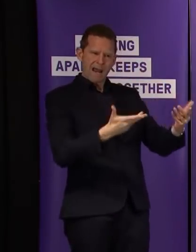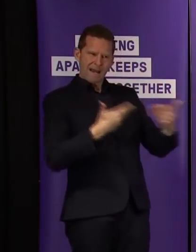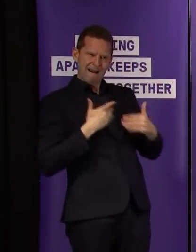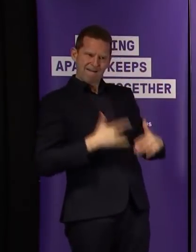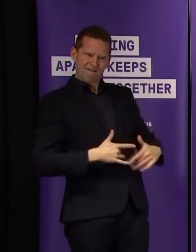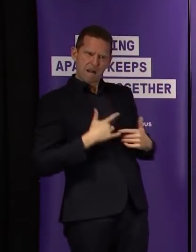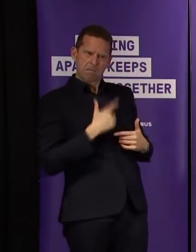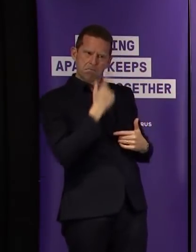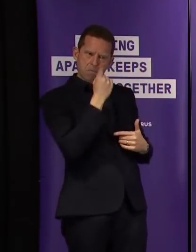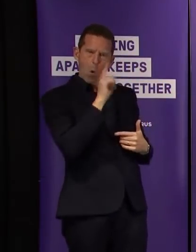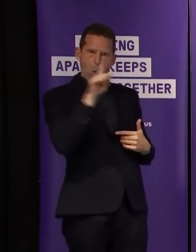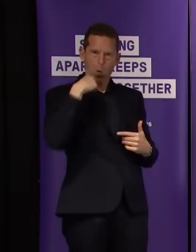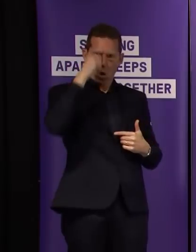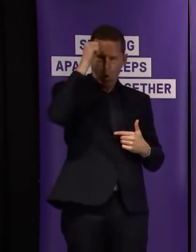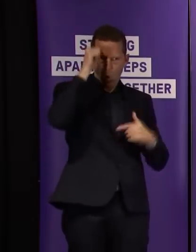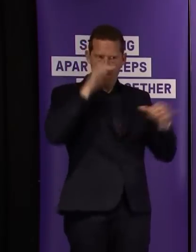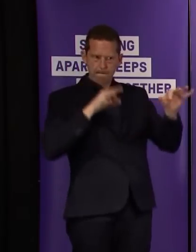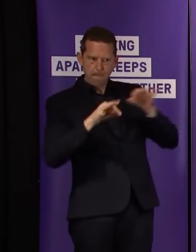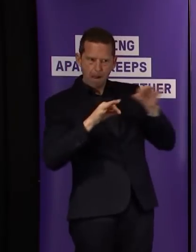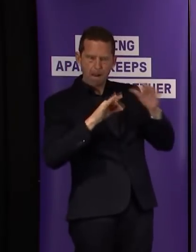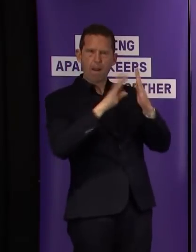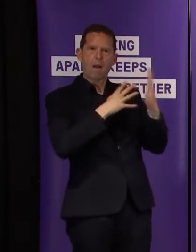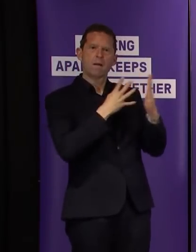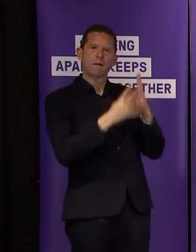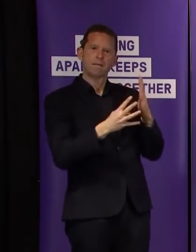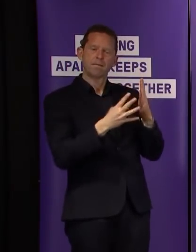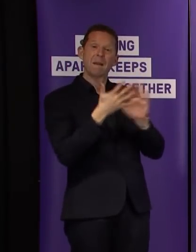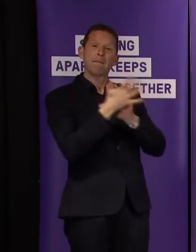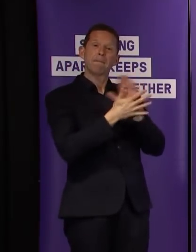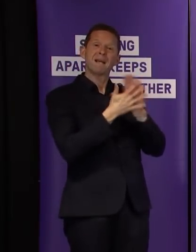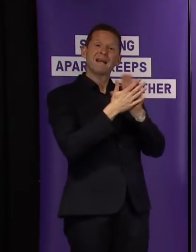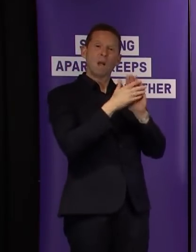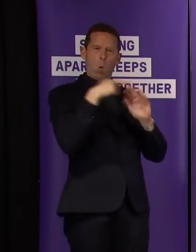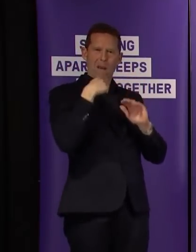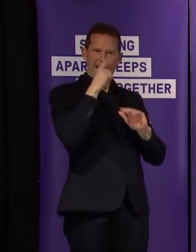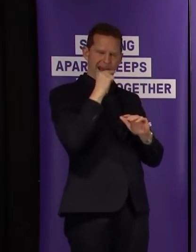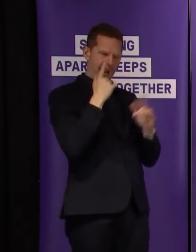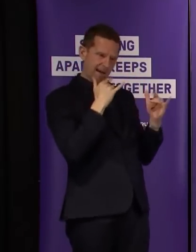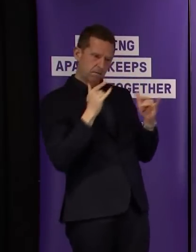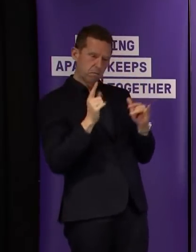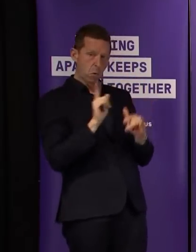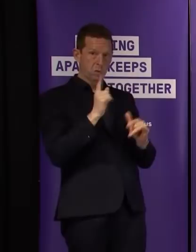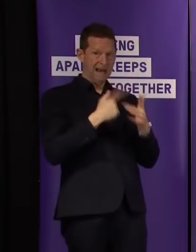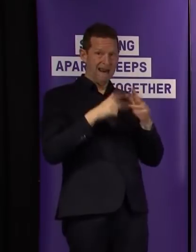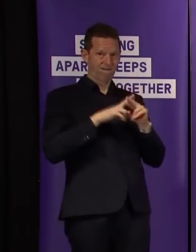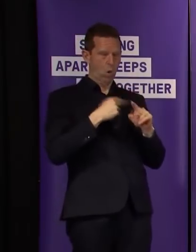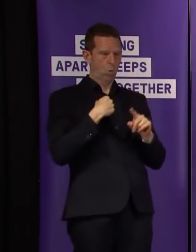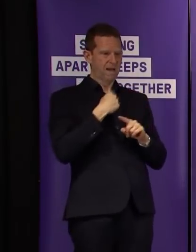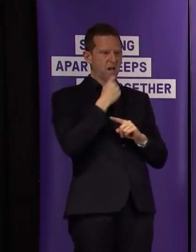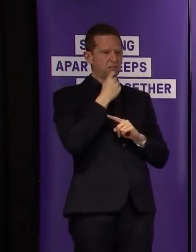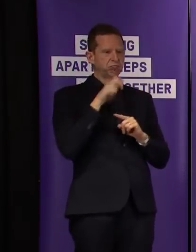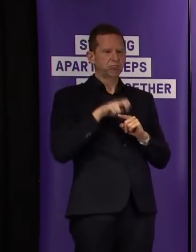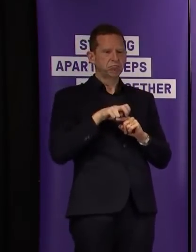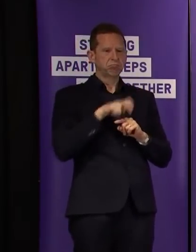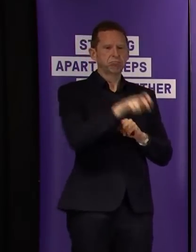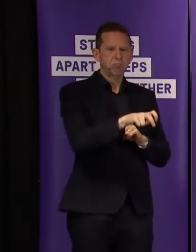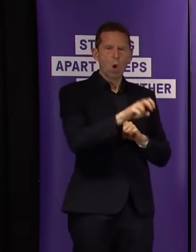know and what we propose to do. What it does allow us to do is to test what-if scenarios. What if we exited to the third